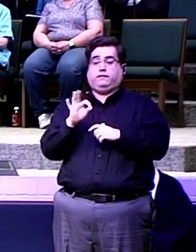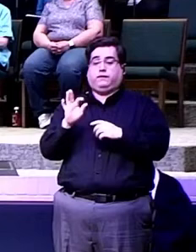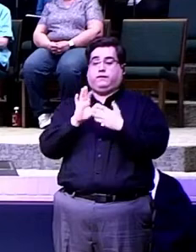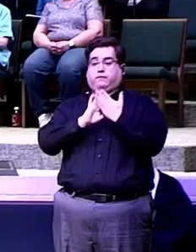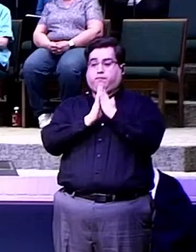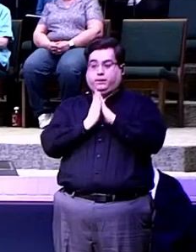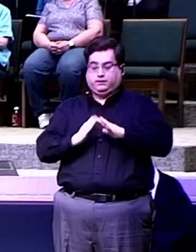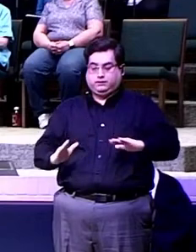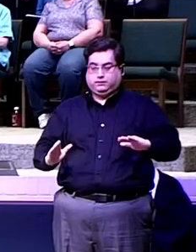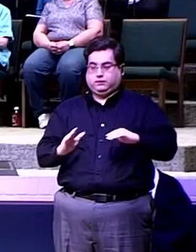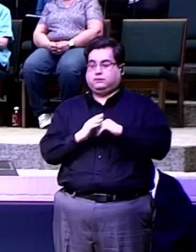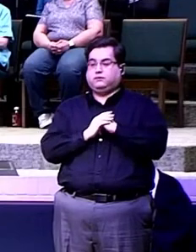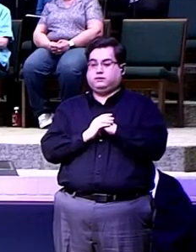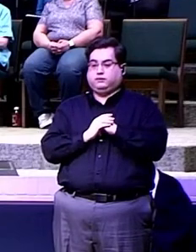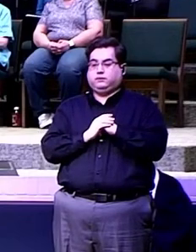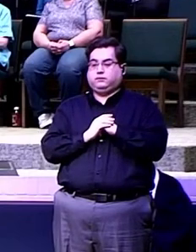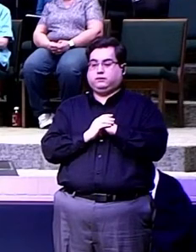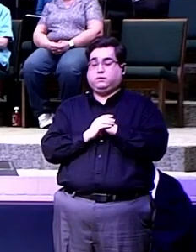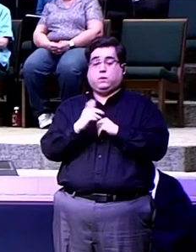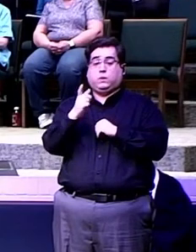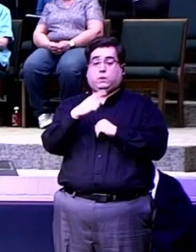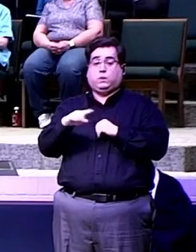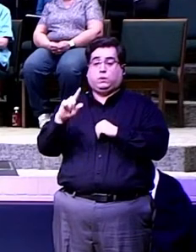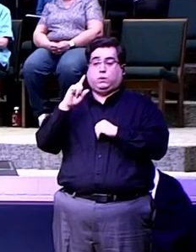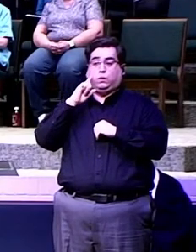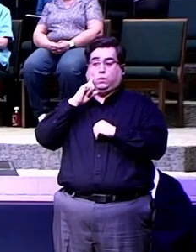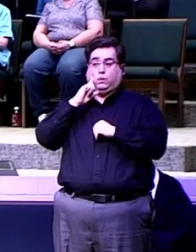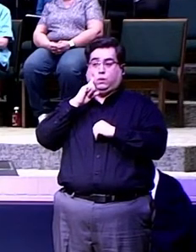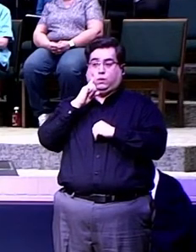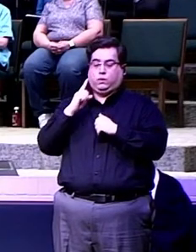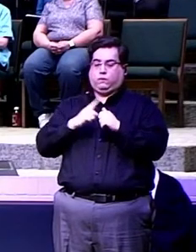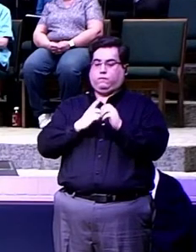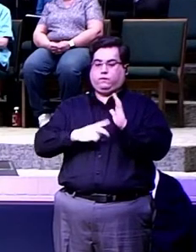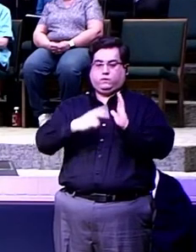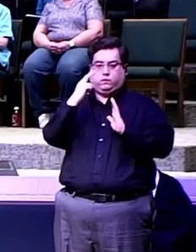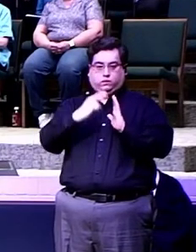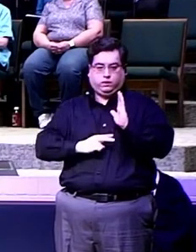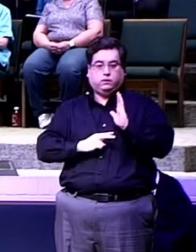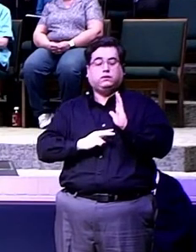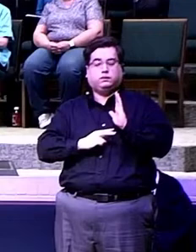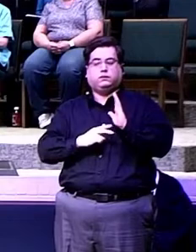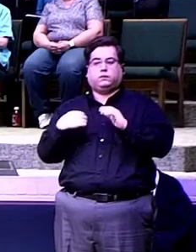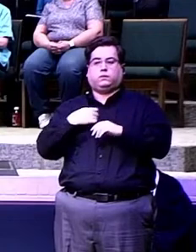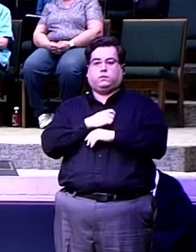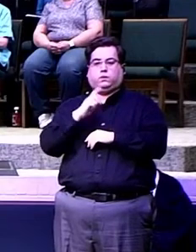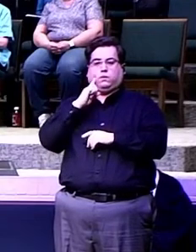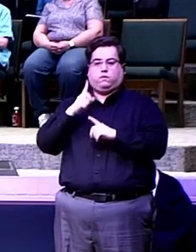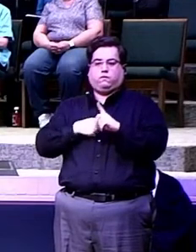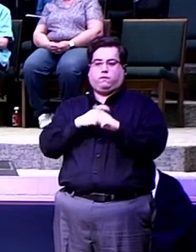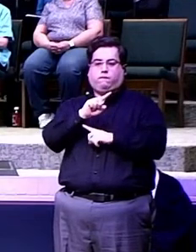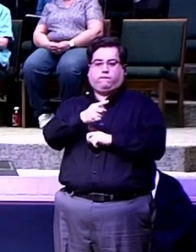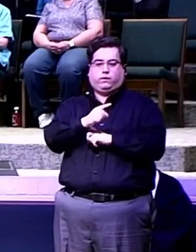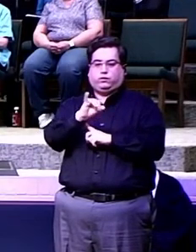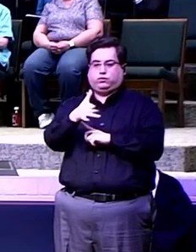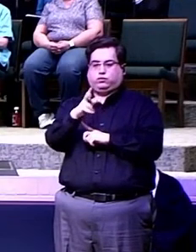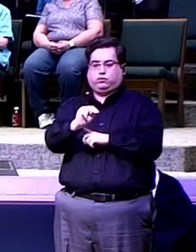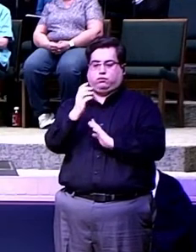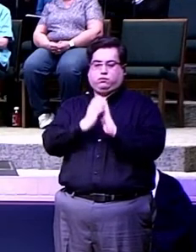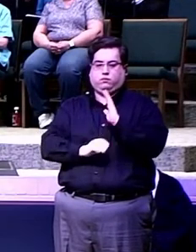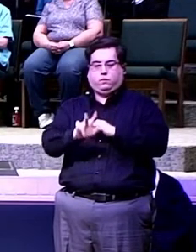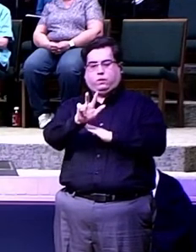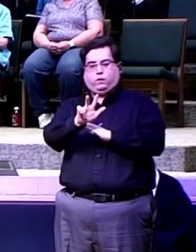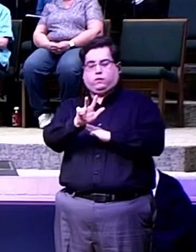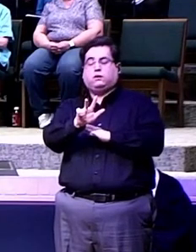Peace. You heard in the first reading, we heard from 1 John chapter 3,